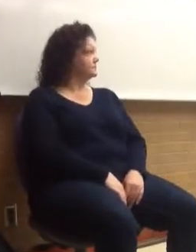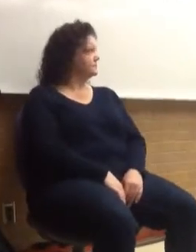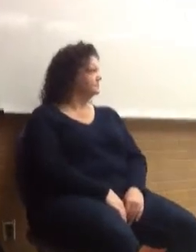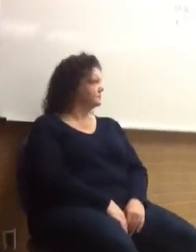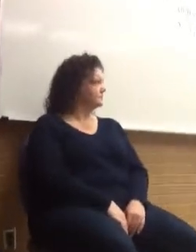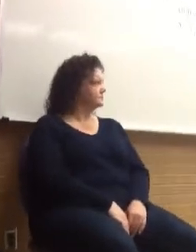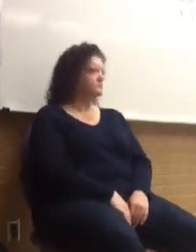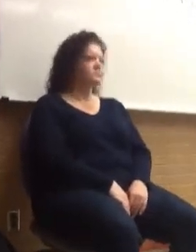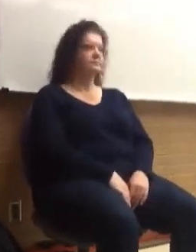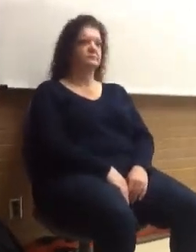fee.